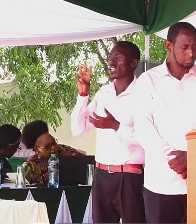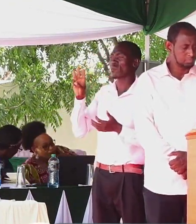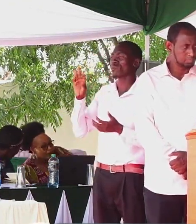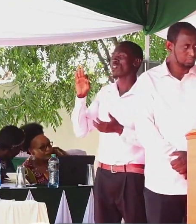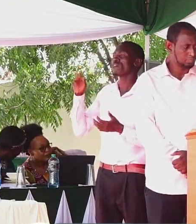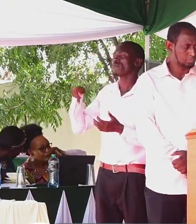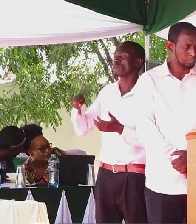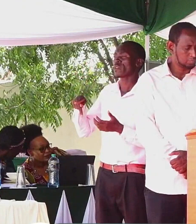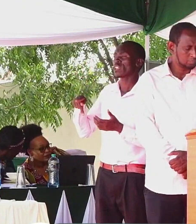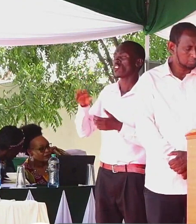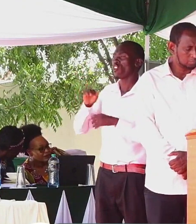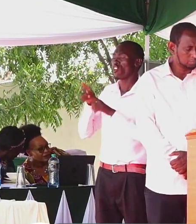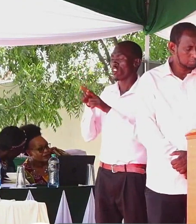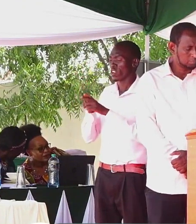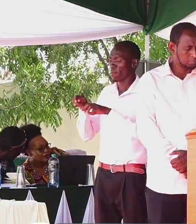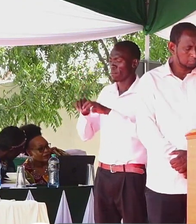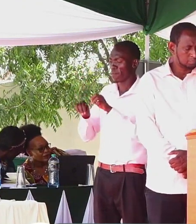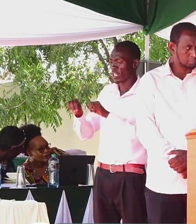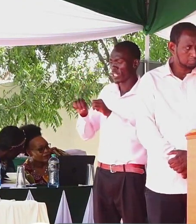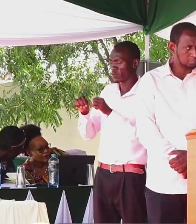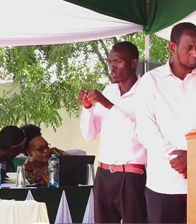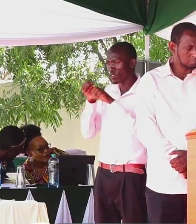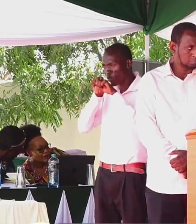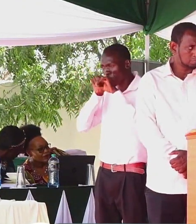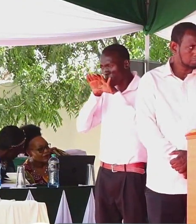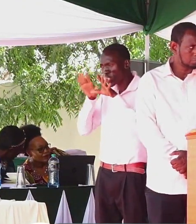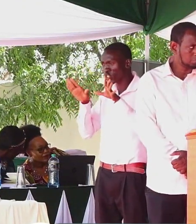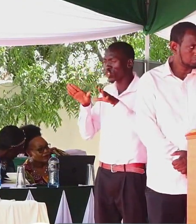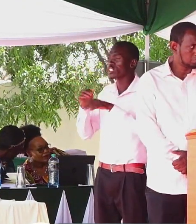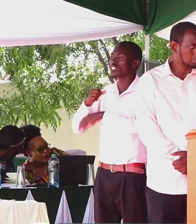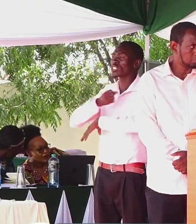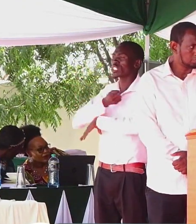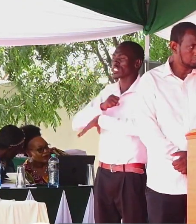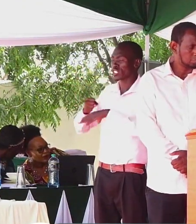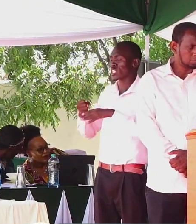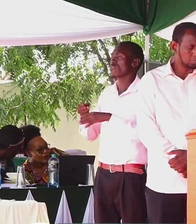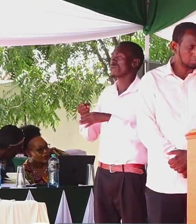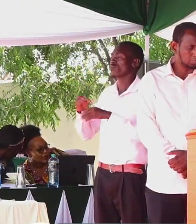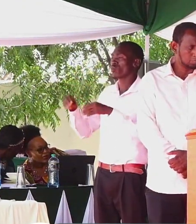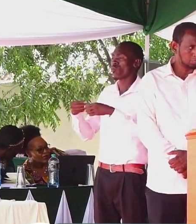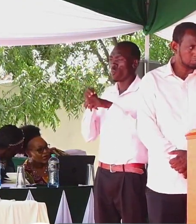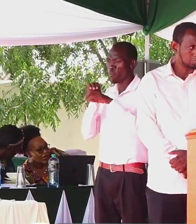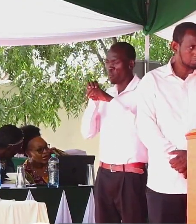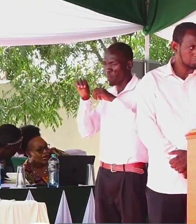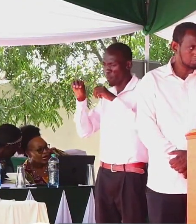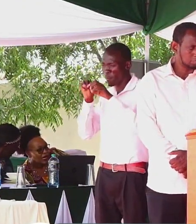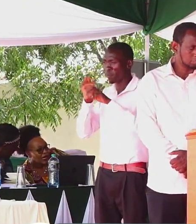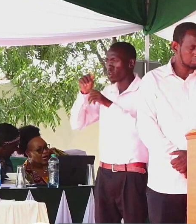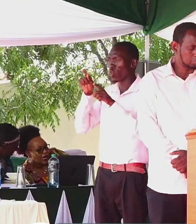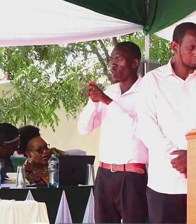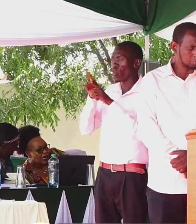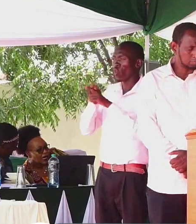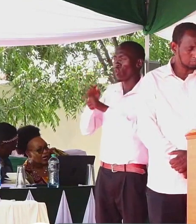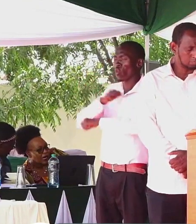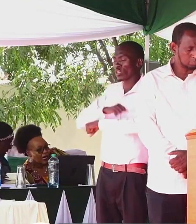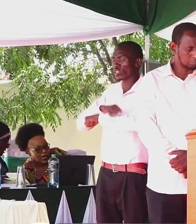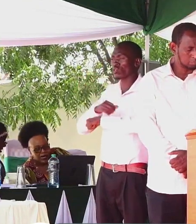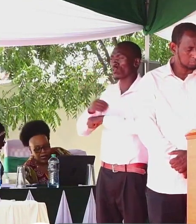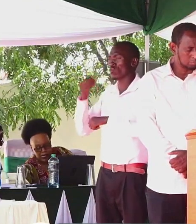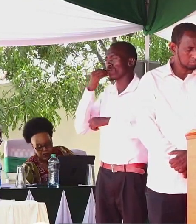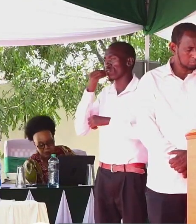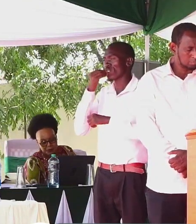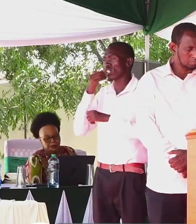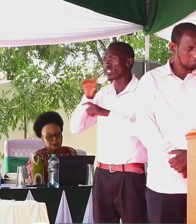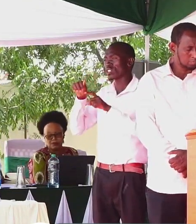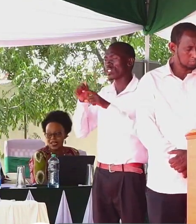soon we will have management information system to monitor the school feeding program, and we have a guideline on that. We have already